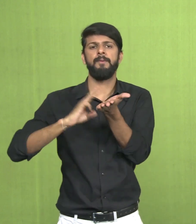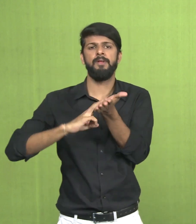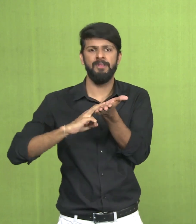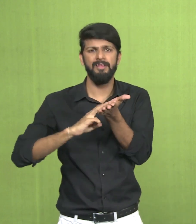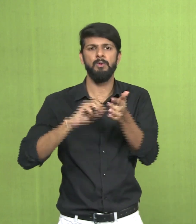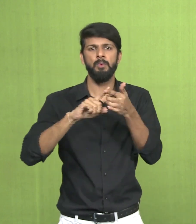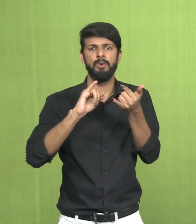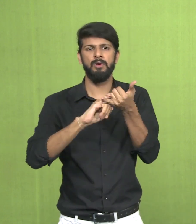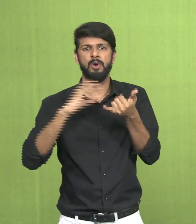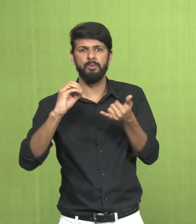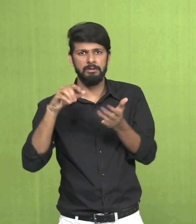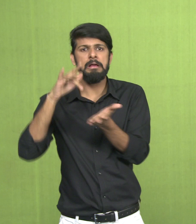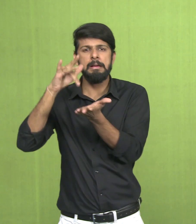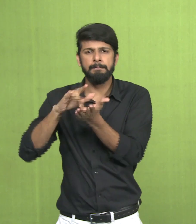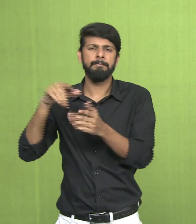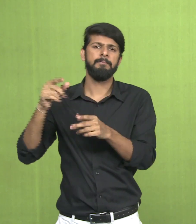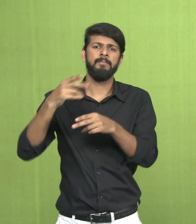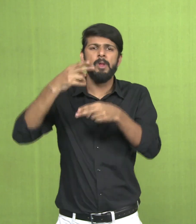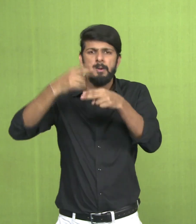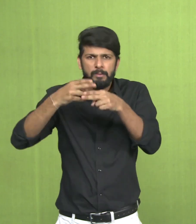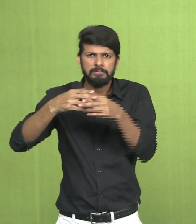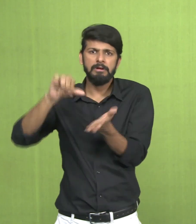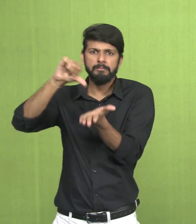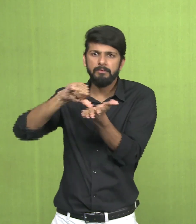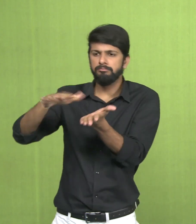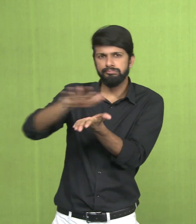the Mesopotamian civilization.